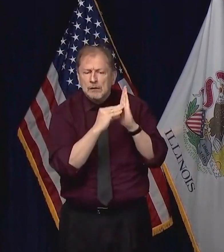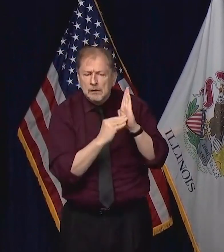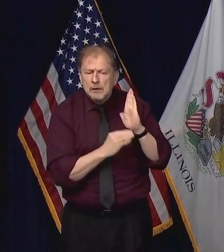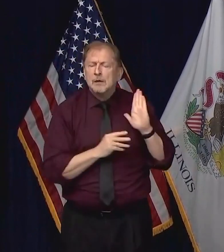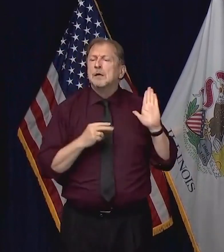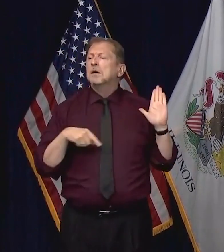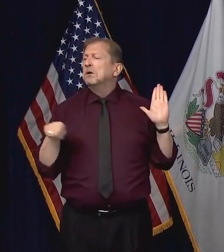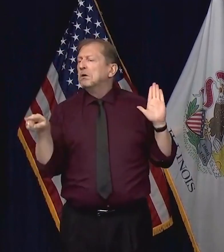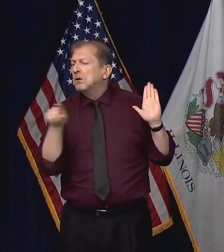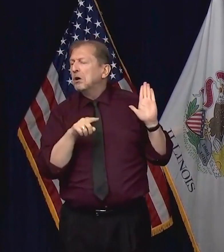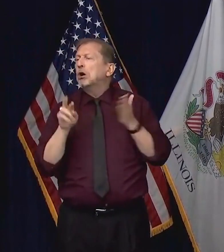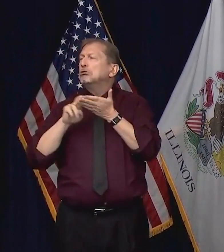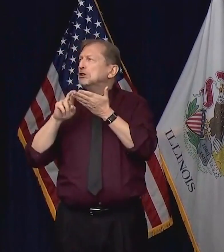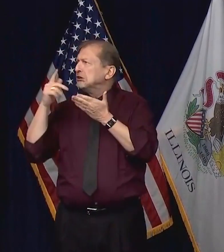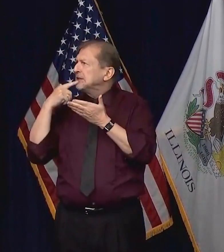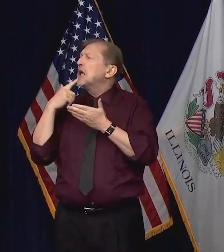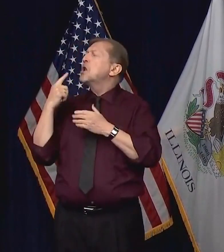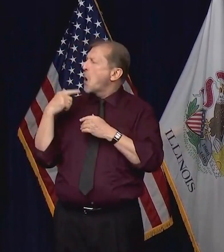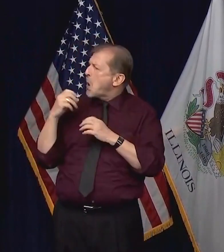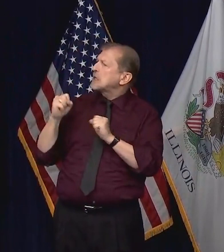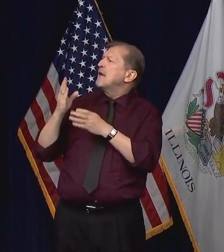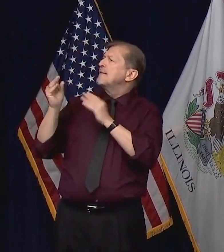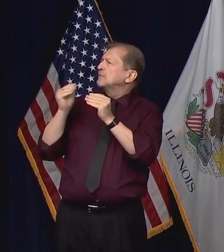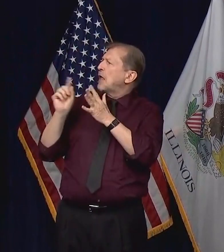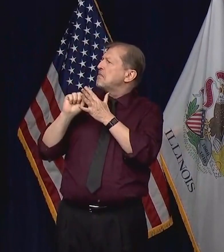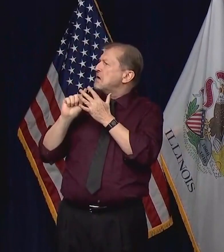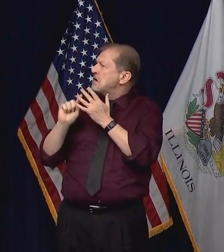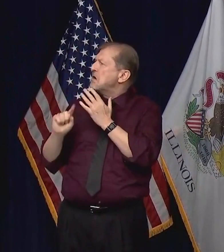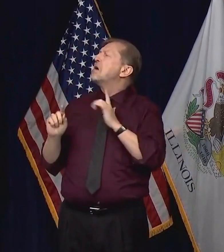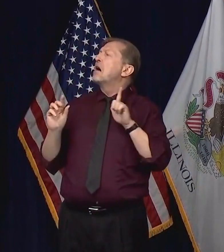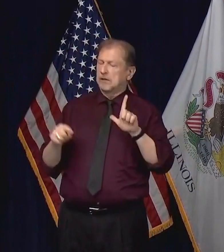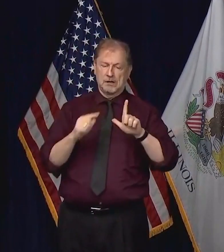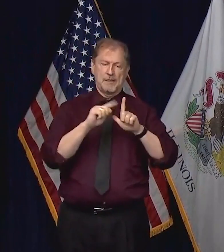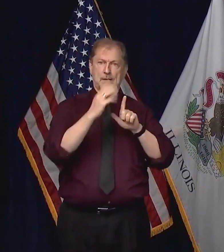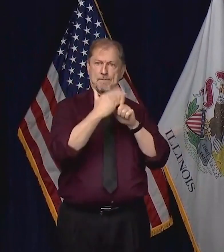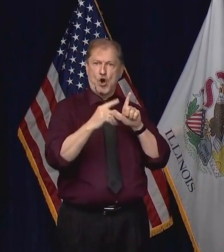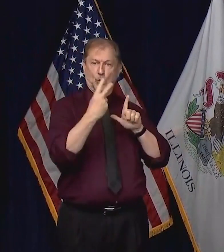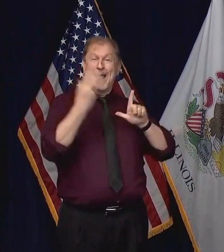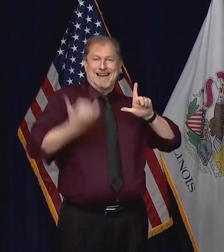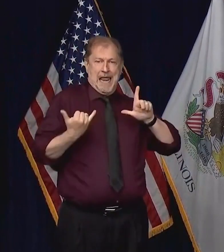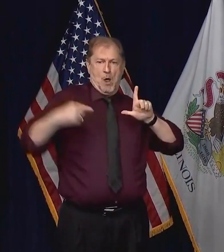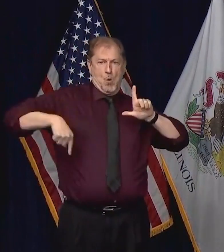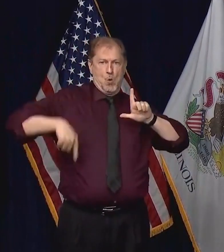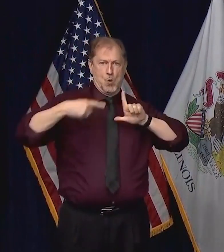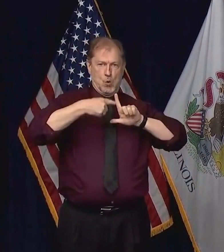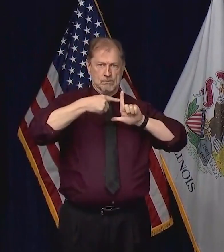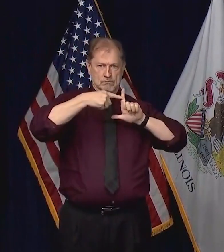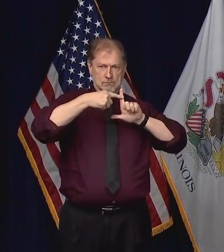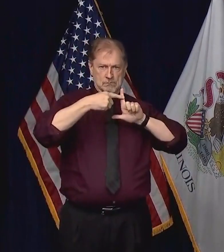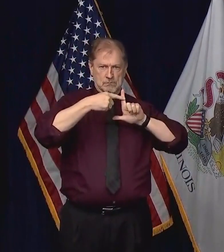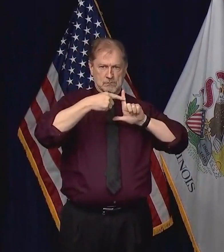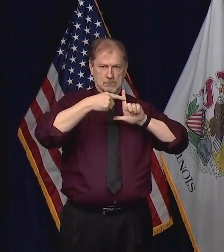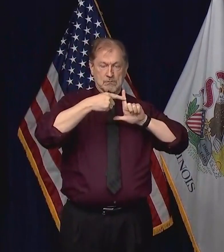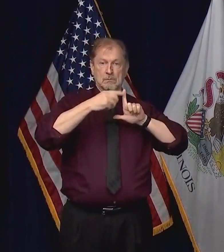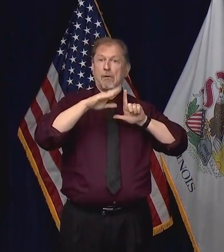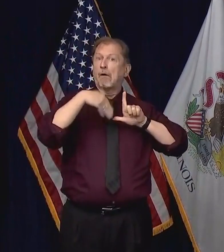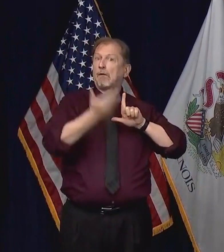experts told us we could. That's where we've been and where we are. So what's